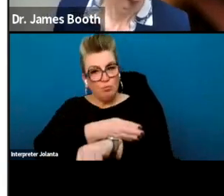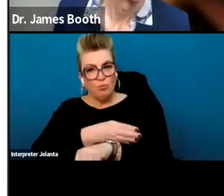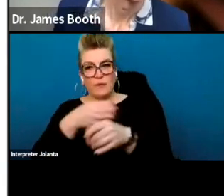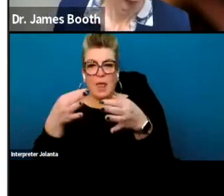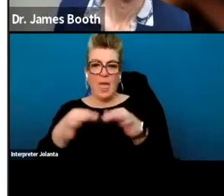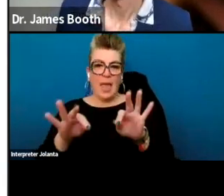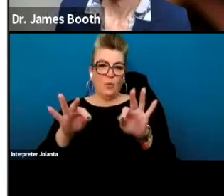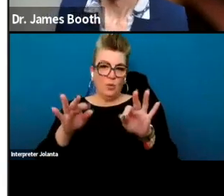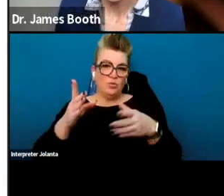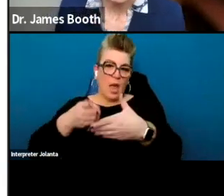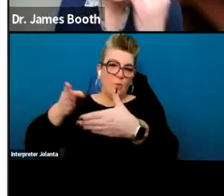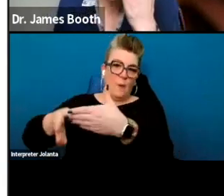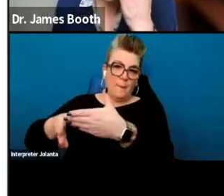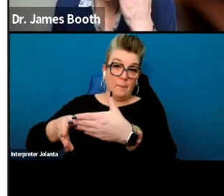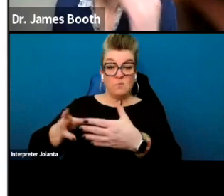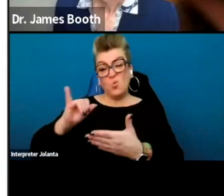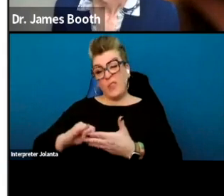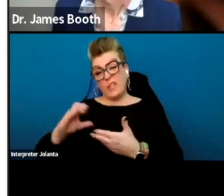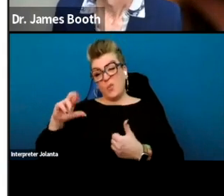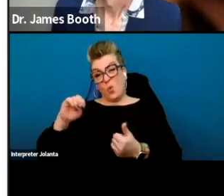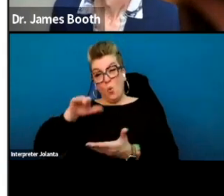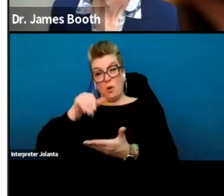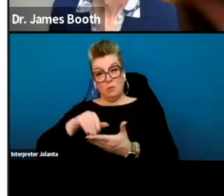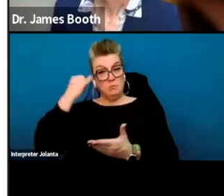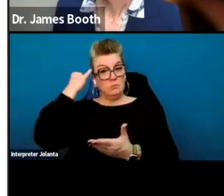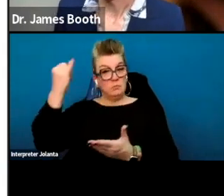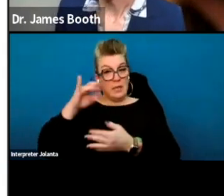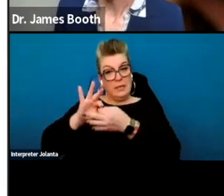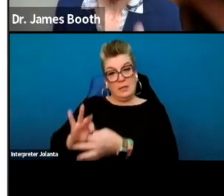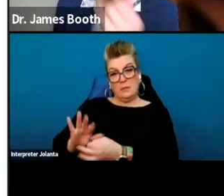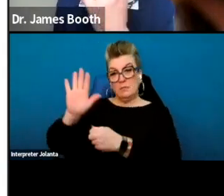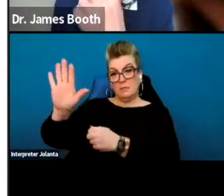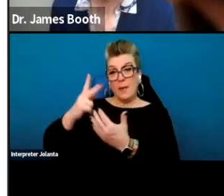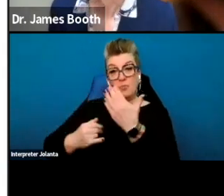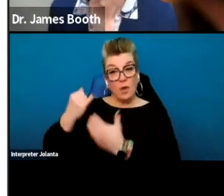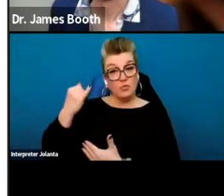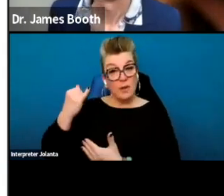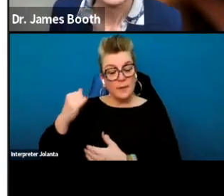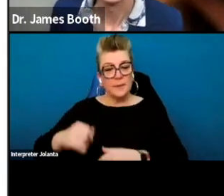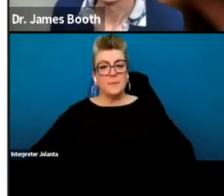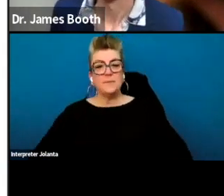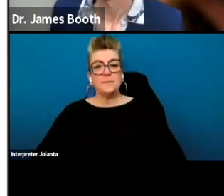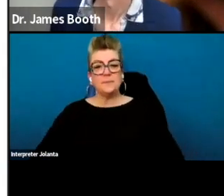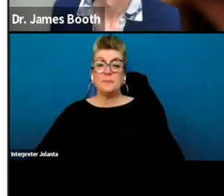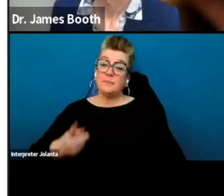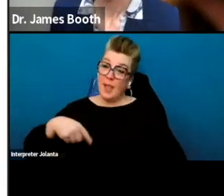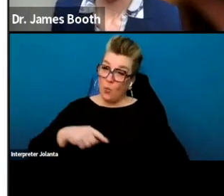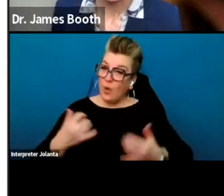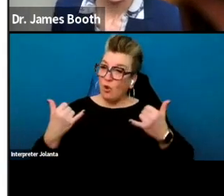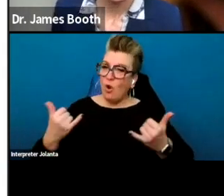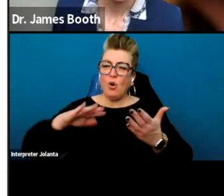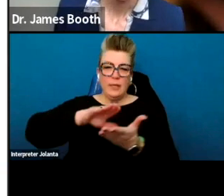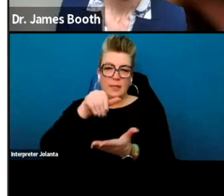language outcomes. So that's kind of the core idea of that project. And we're in the midst of data collection.